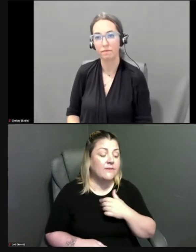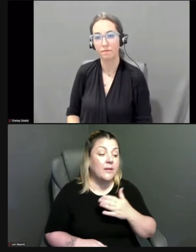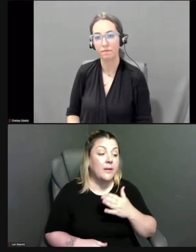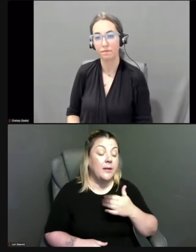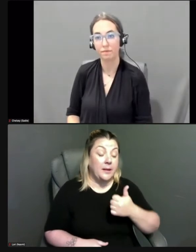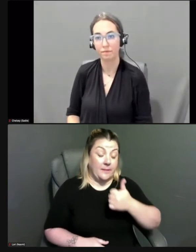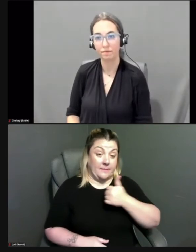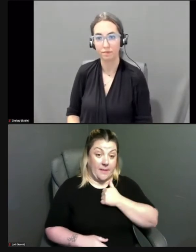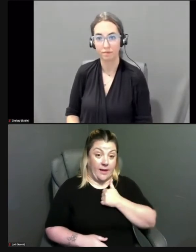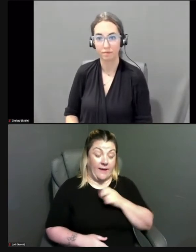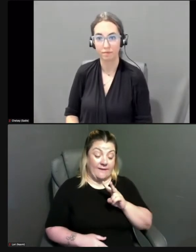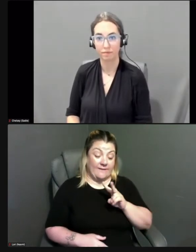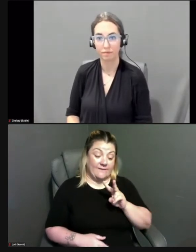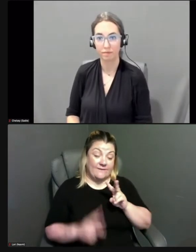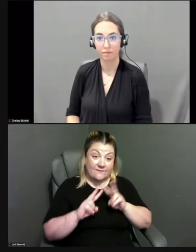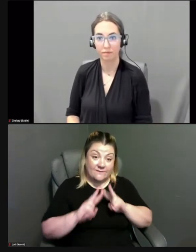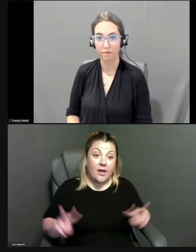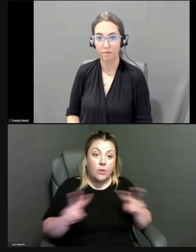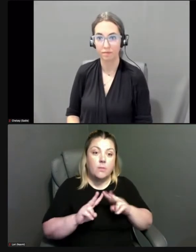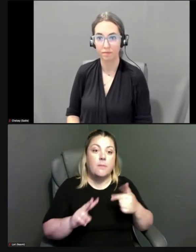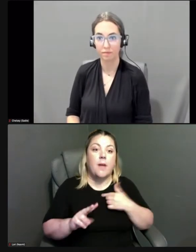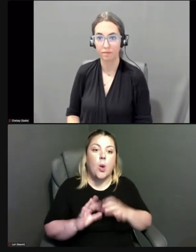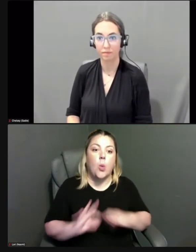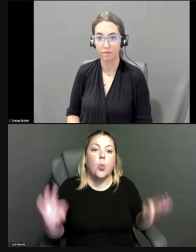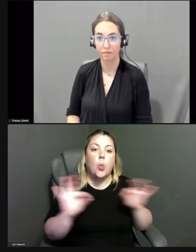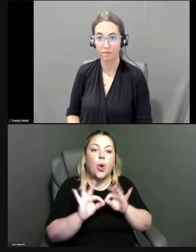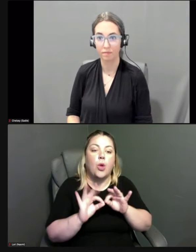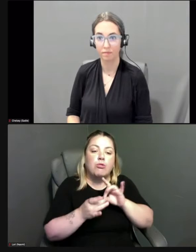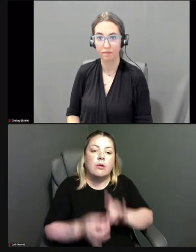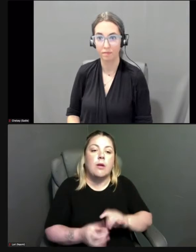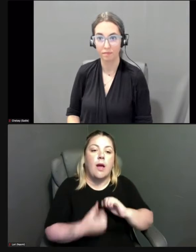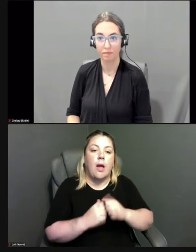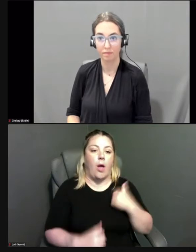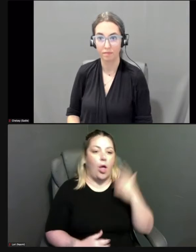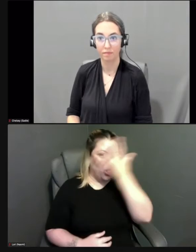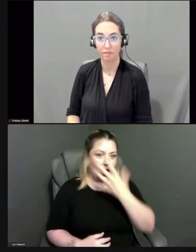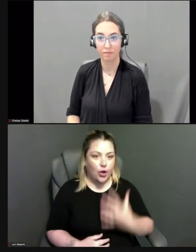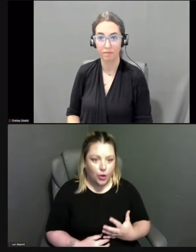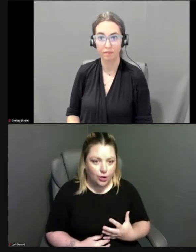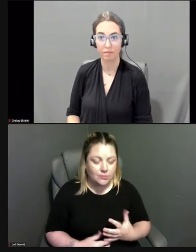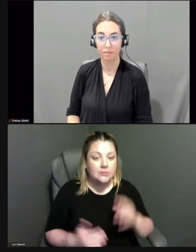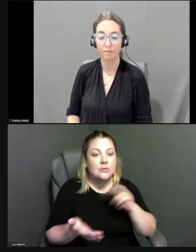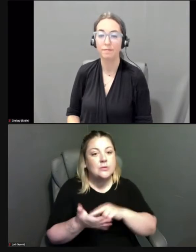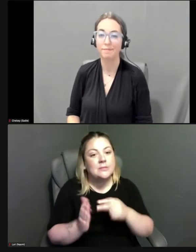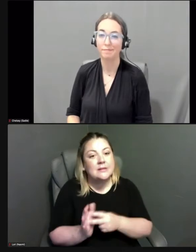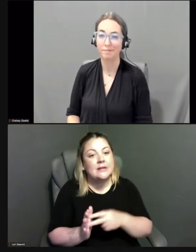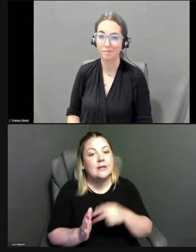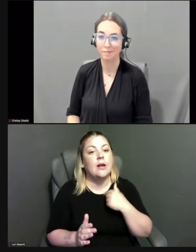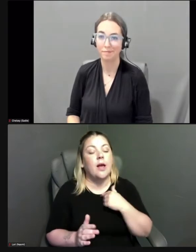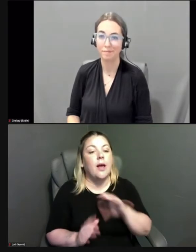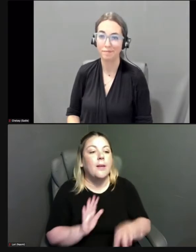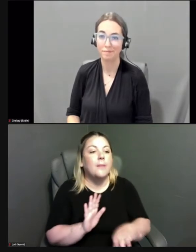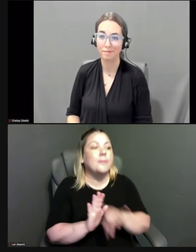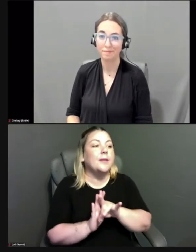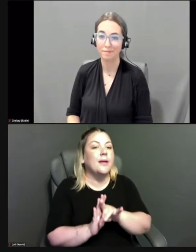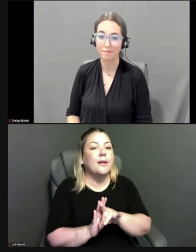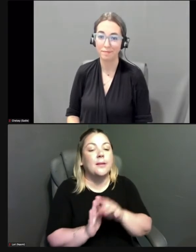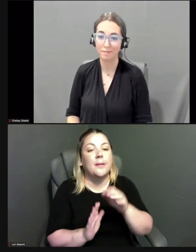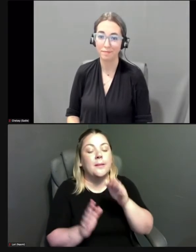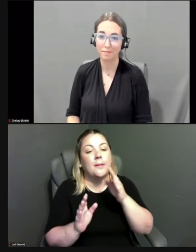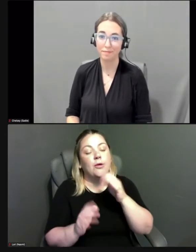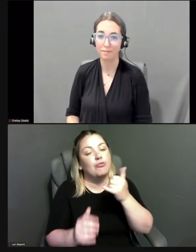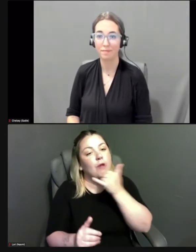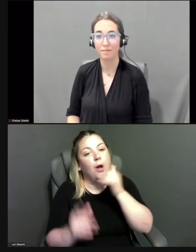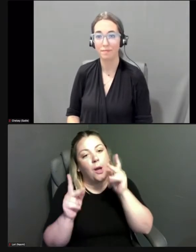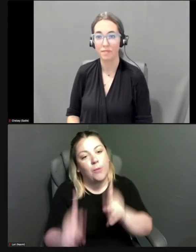physical attractiveness. And, like, as a result, I was in, like, terrible relationships and, like, that were not good